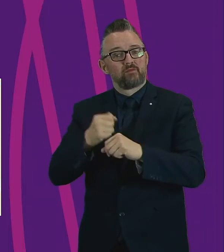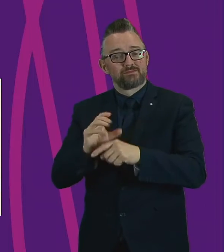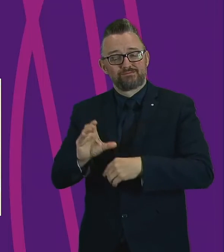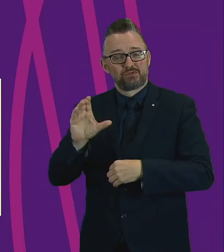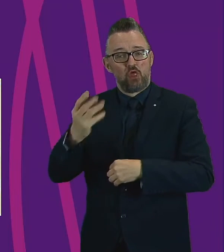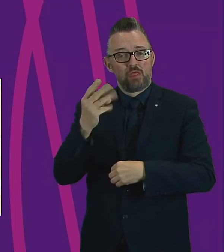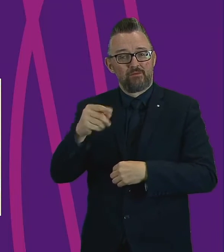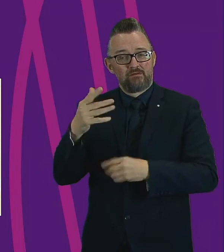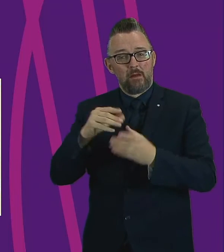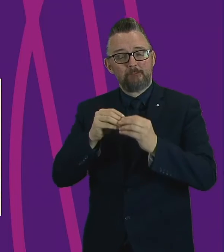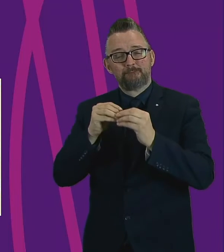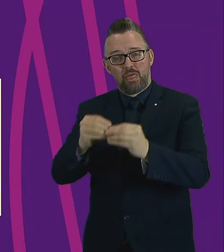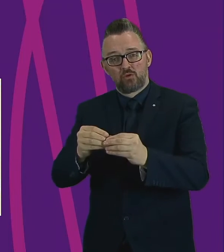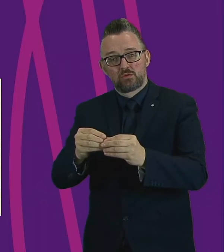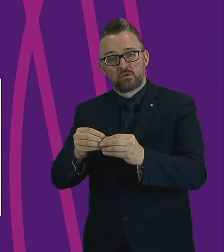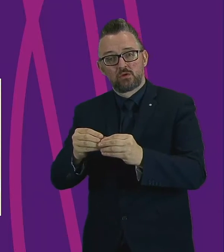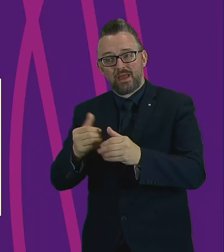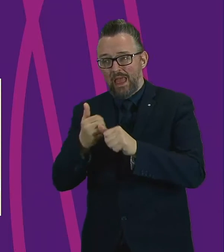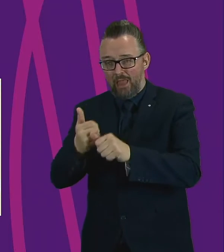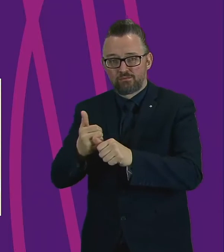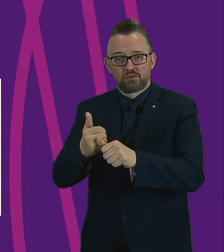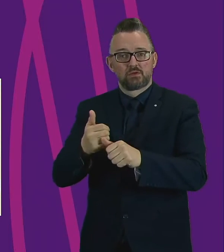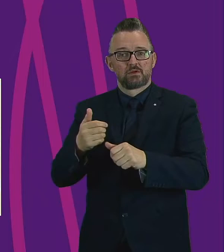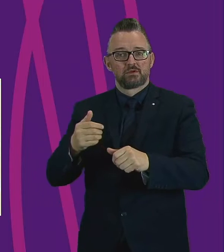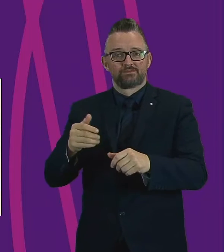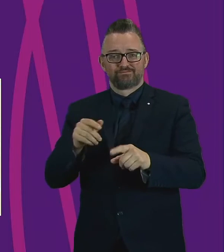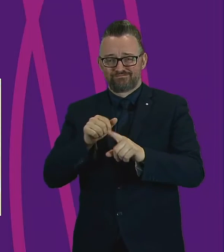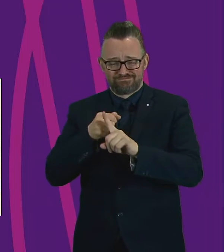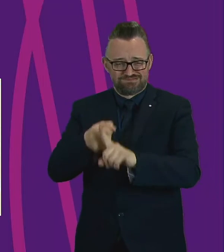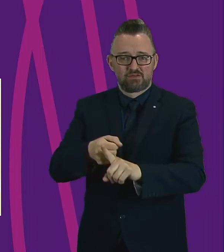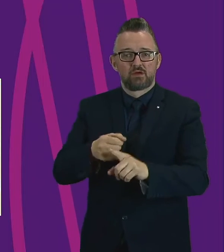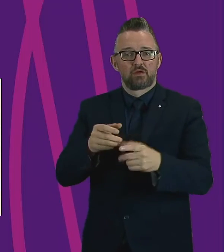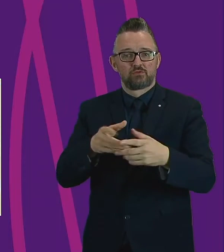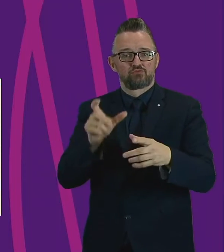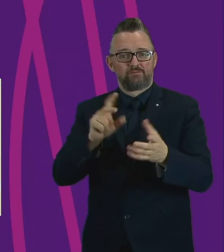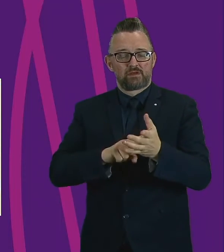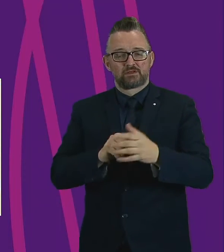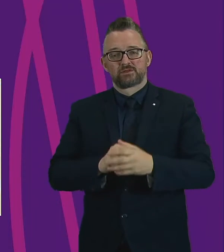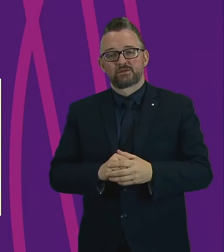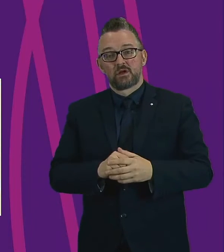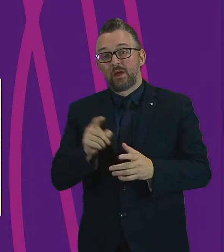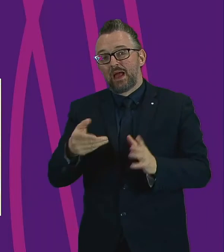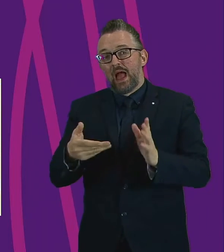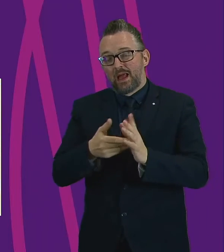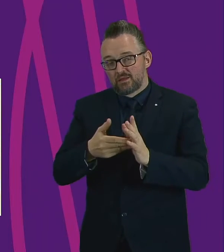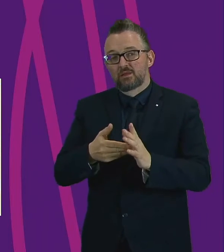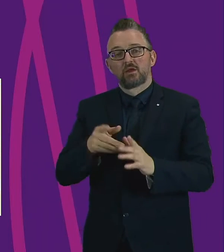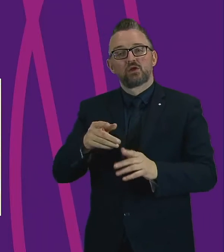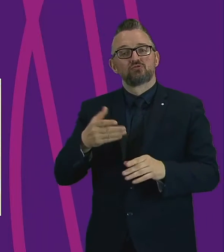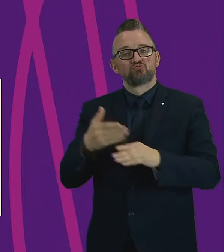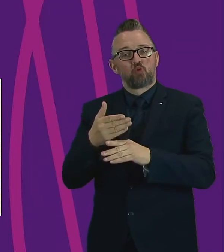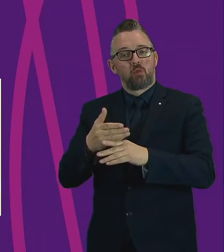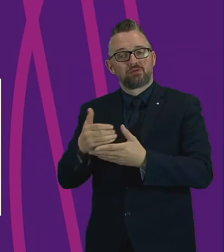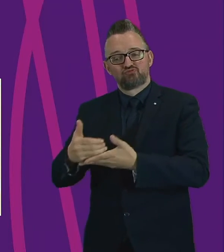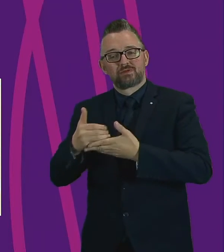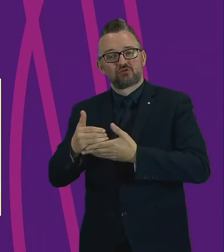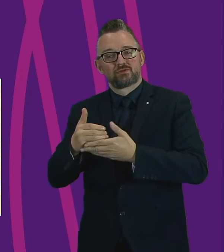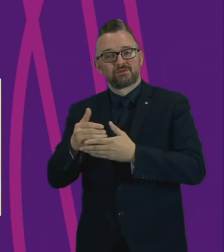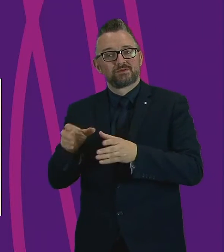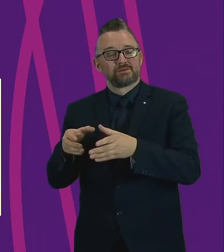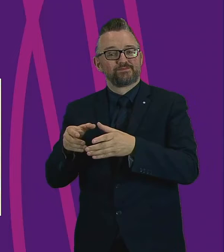to help fight coronavirus. The figure is even higher when we add in the job retention scheme that has saved over